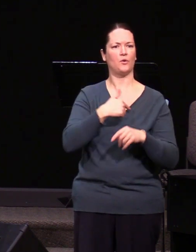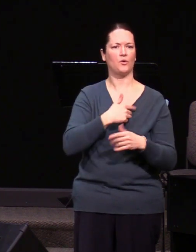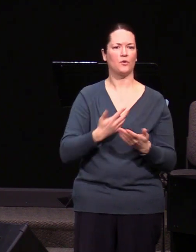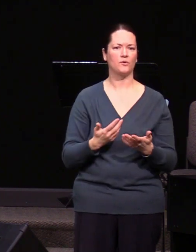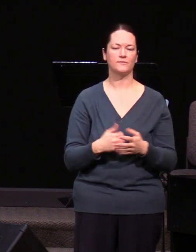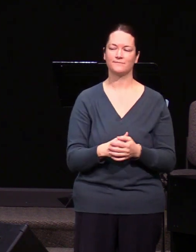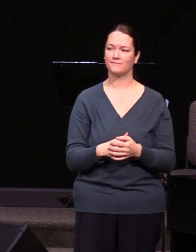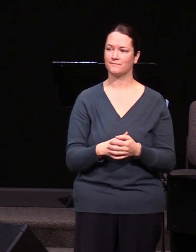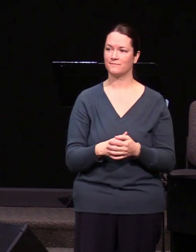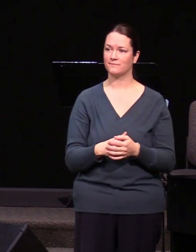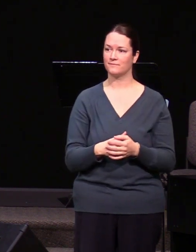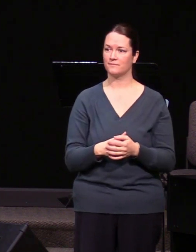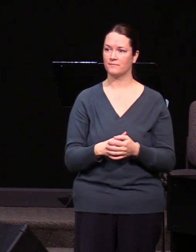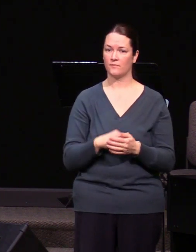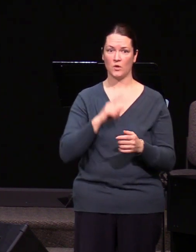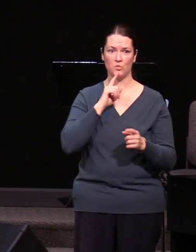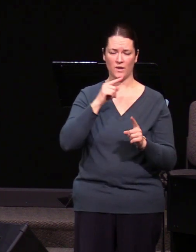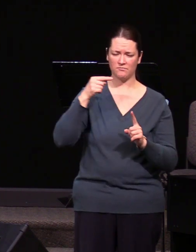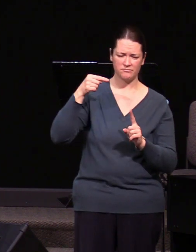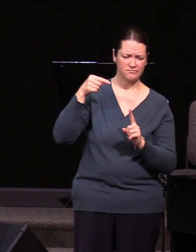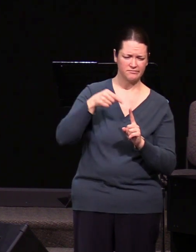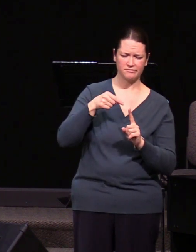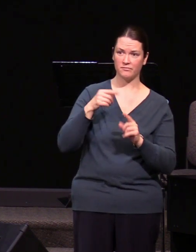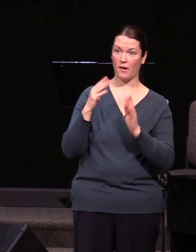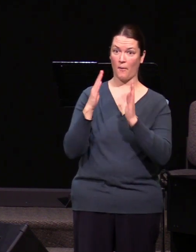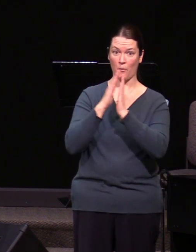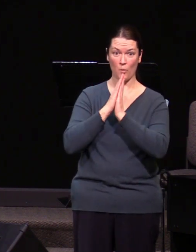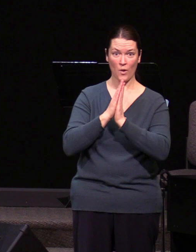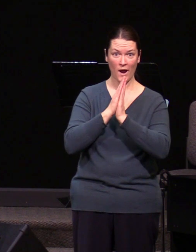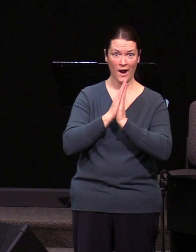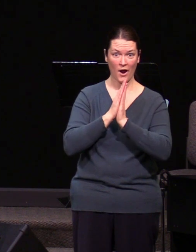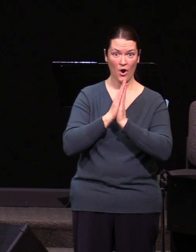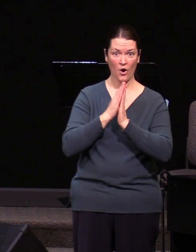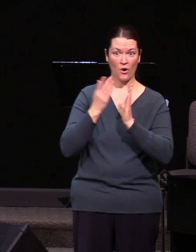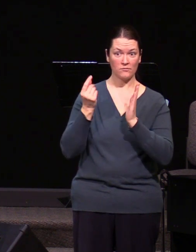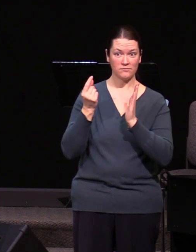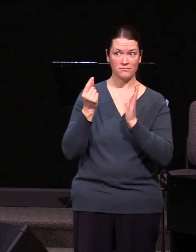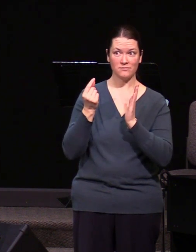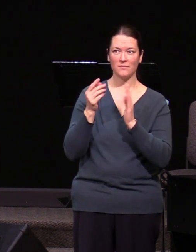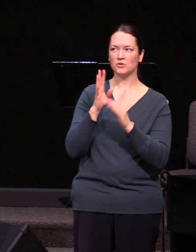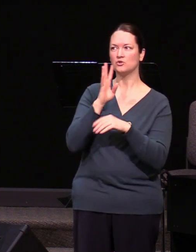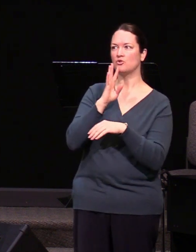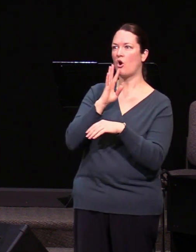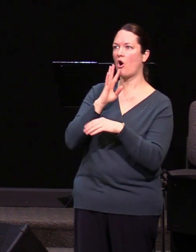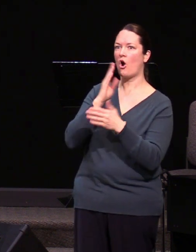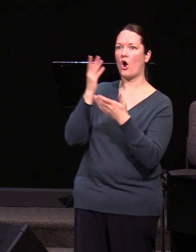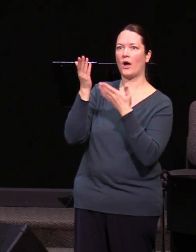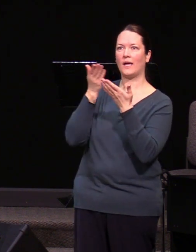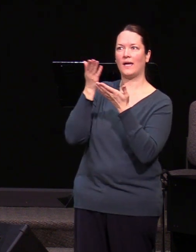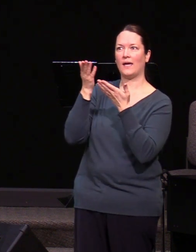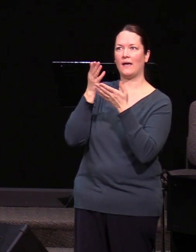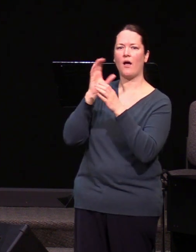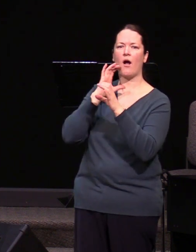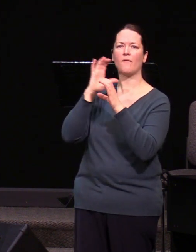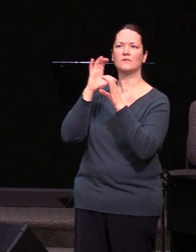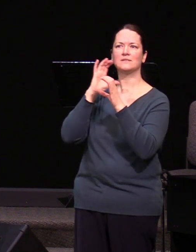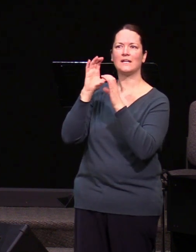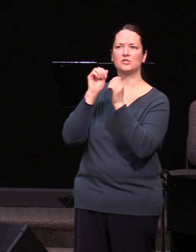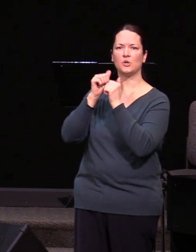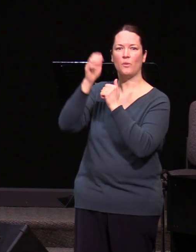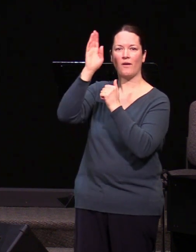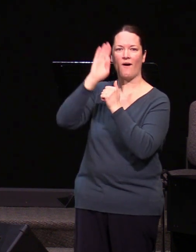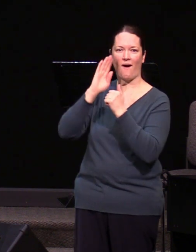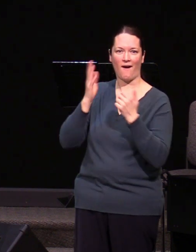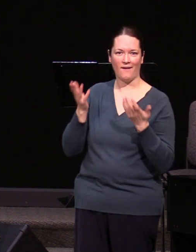At its core, prayer is simply talking to God. It's having a conversation,